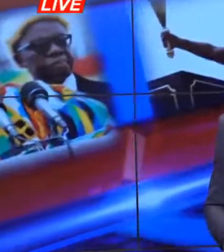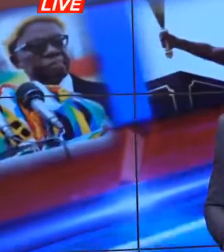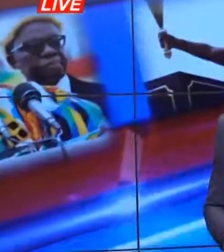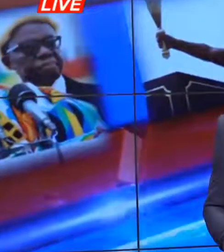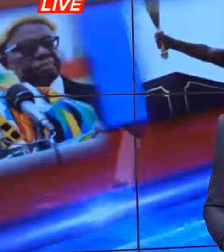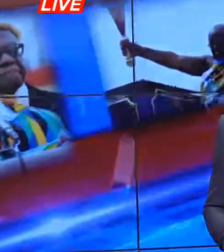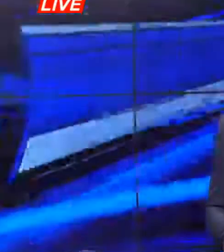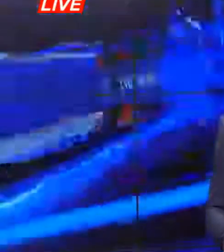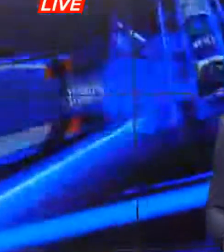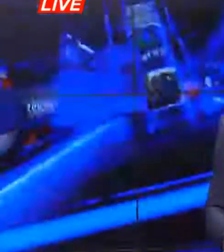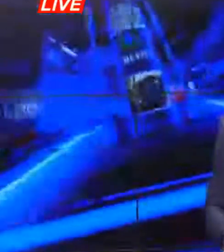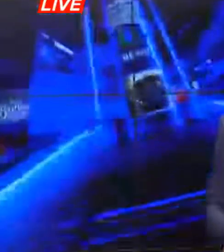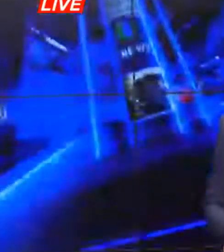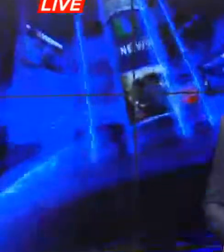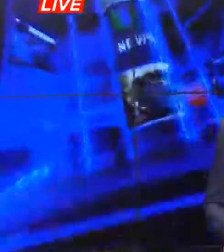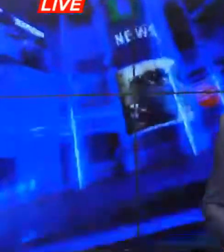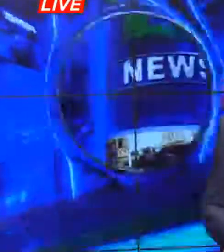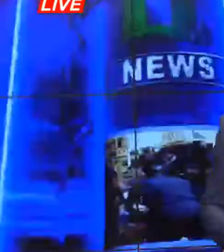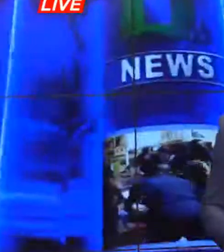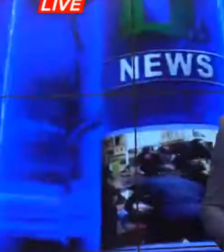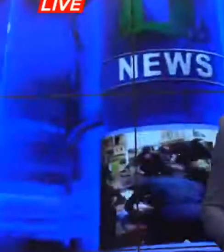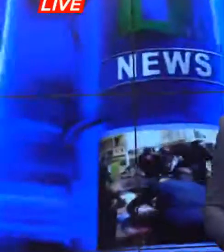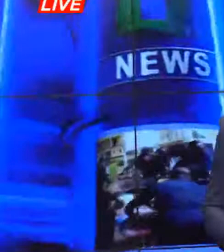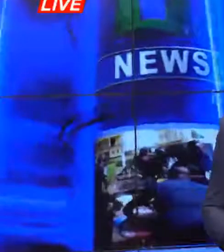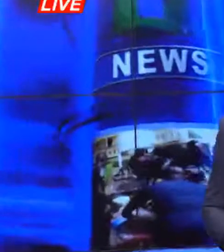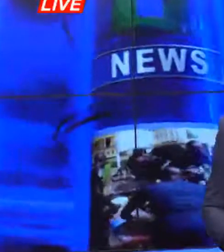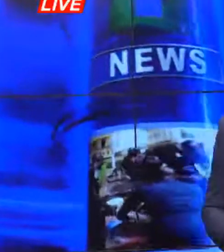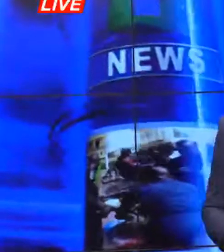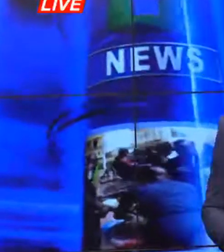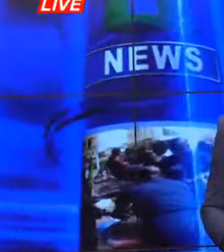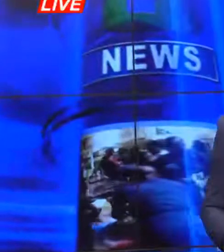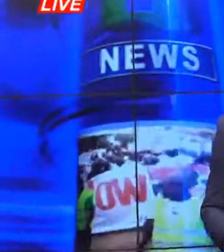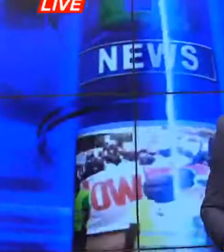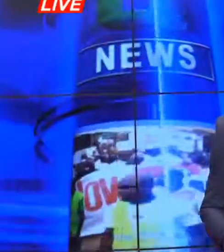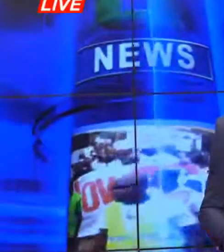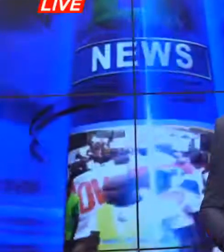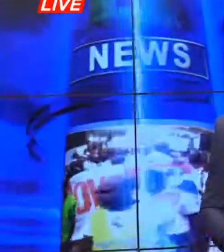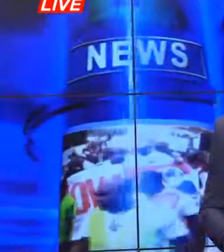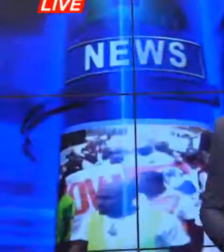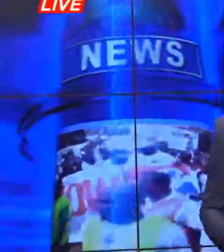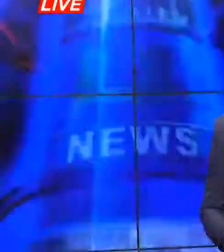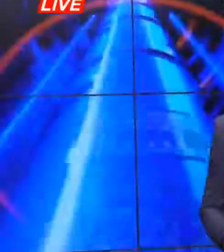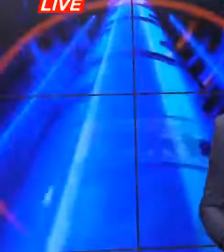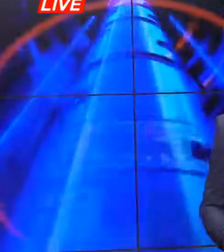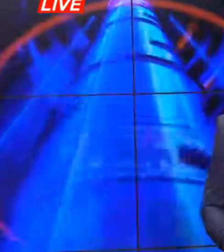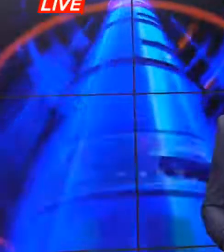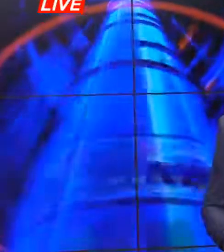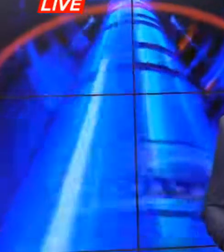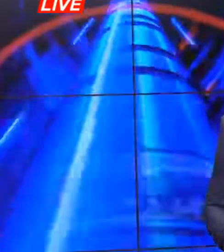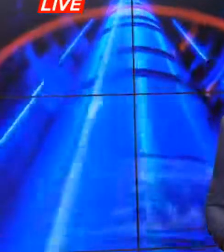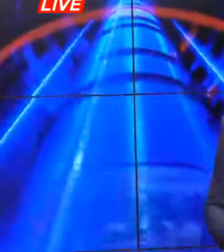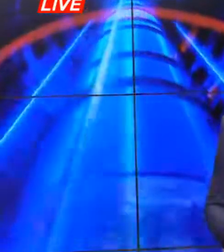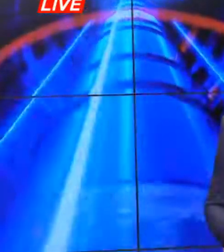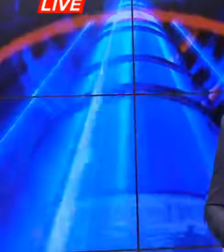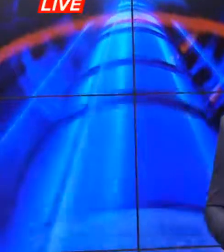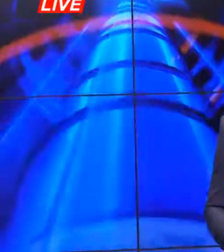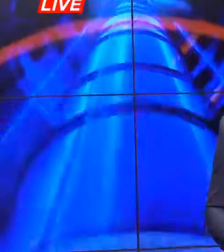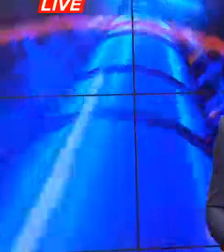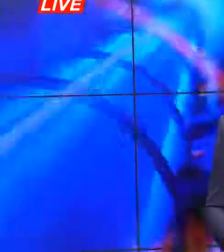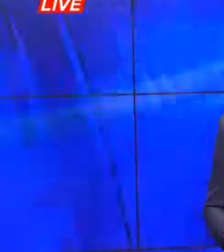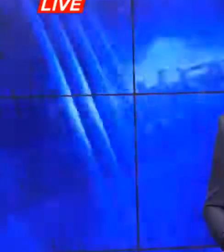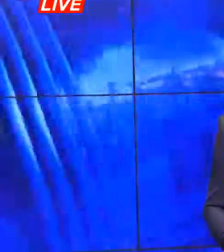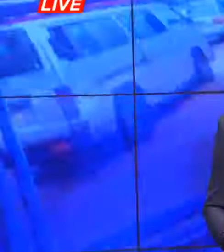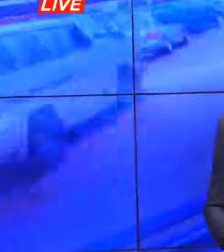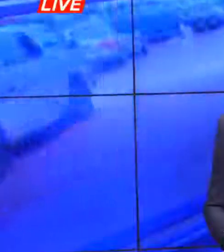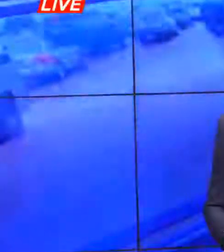Nuguchi wabawa bakukura eni wa namu munu. Se wuko kumasi ya eye Kumasi Center for Collaborative Research. Ehodie nipa